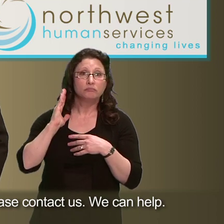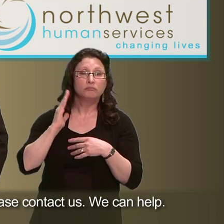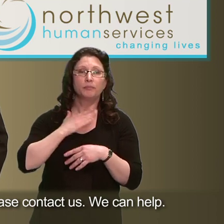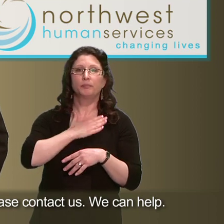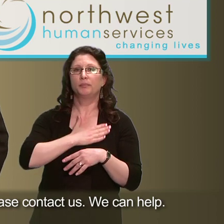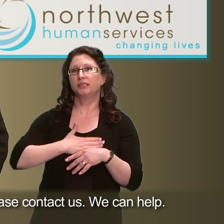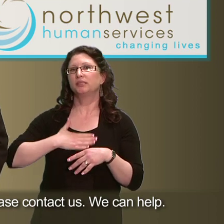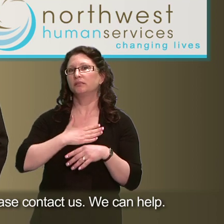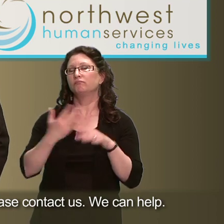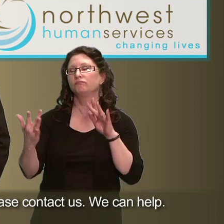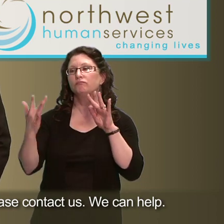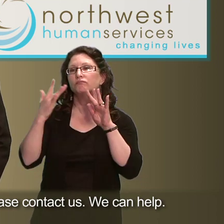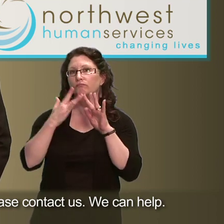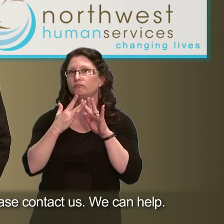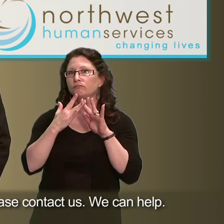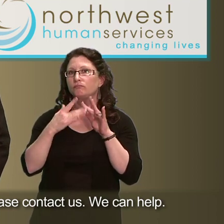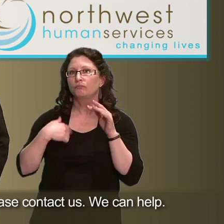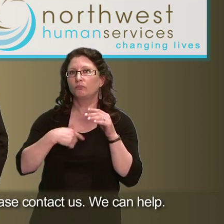help.